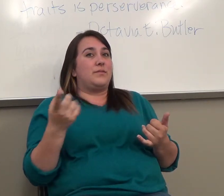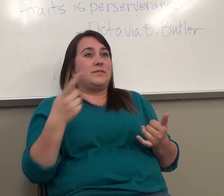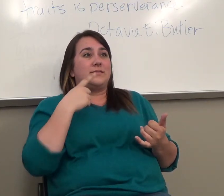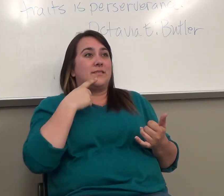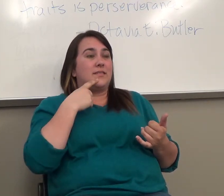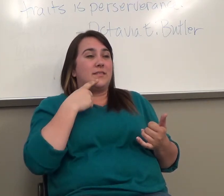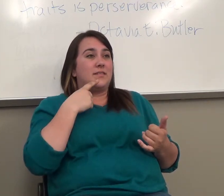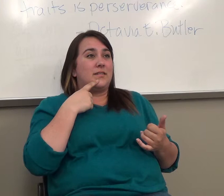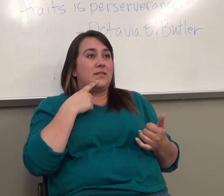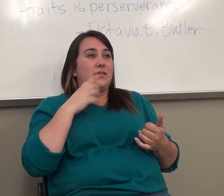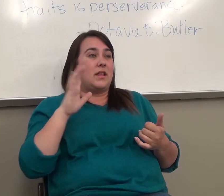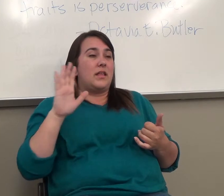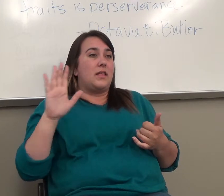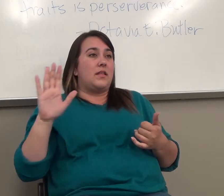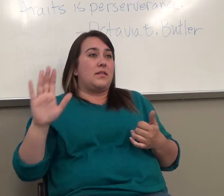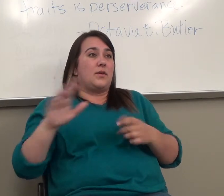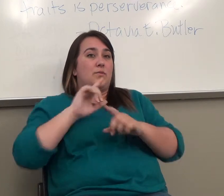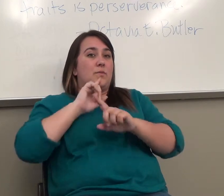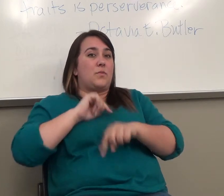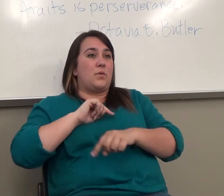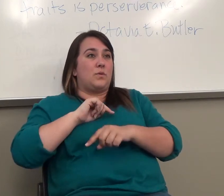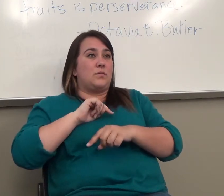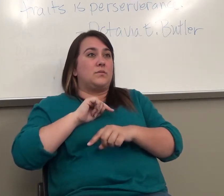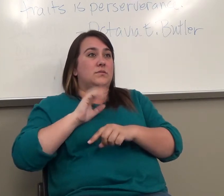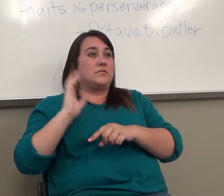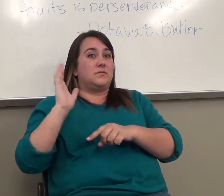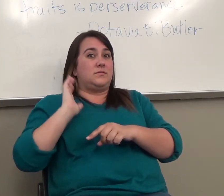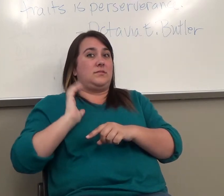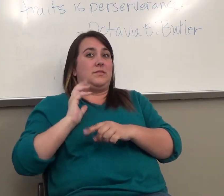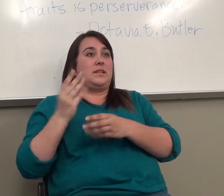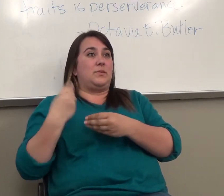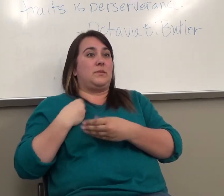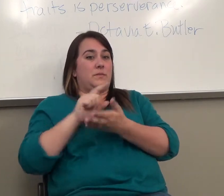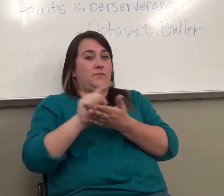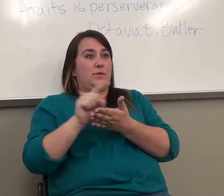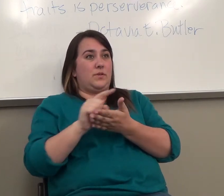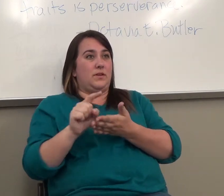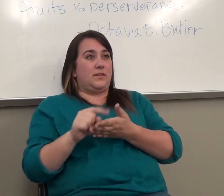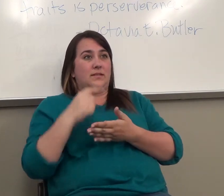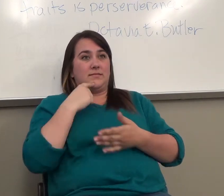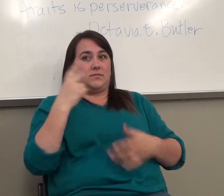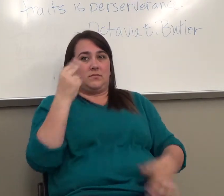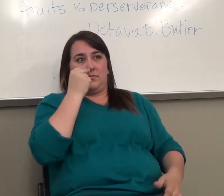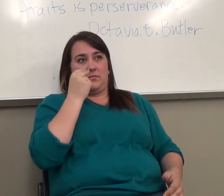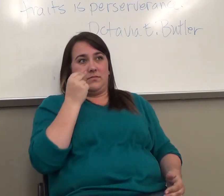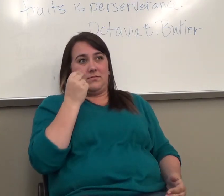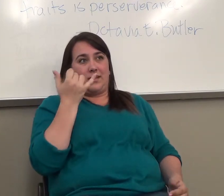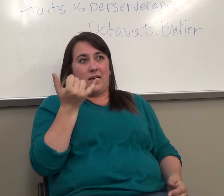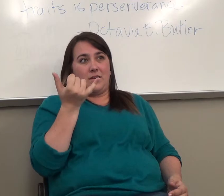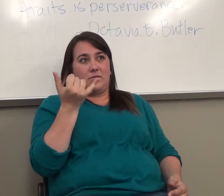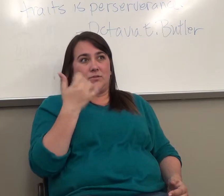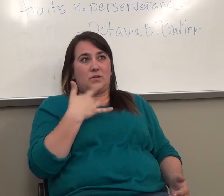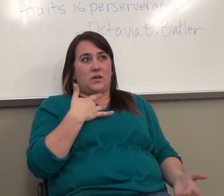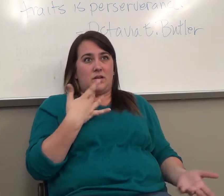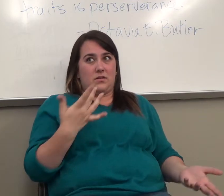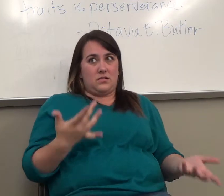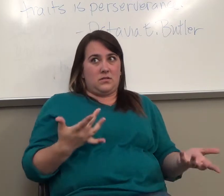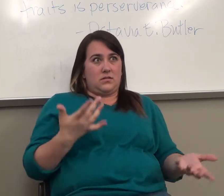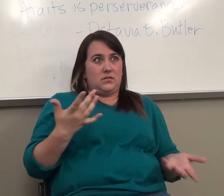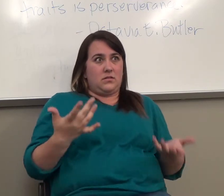those reports every week. So I'm kind of at a loss as to where people are.